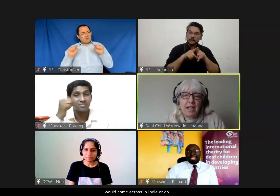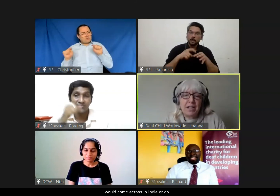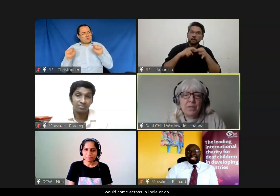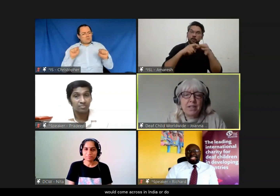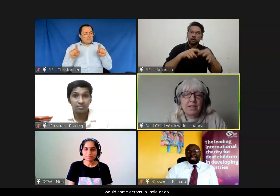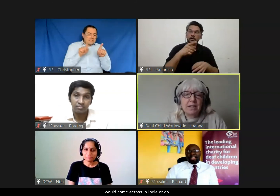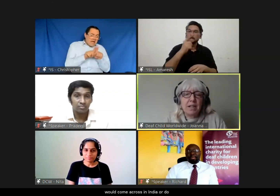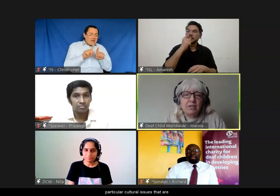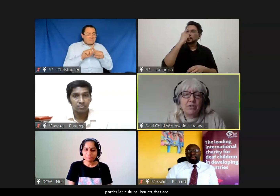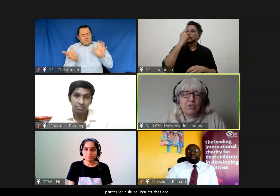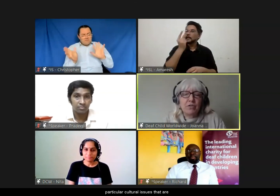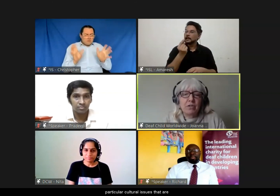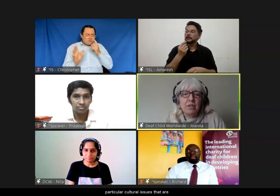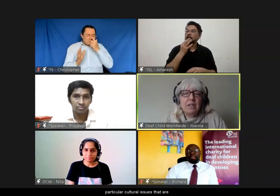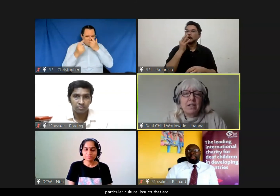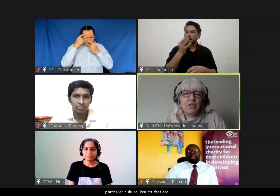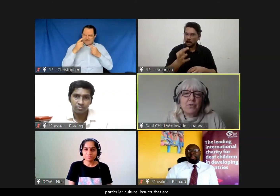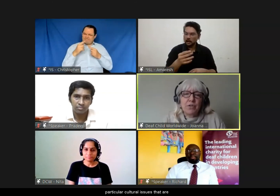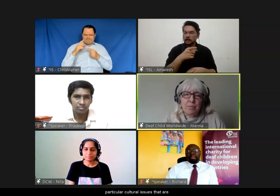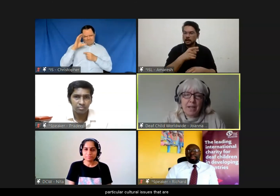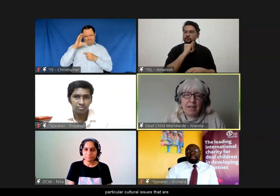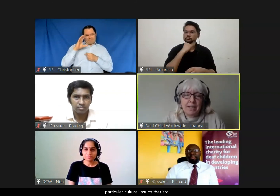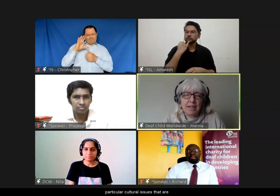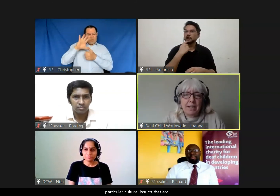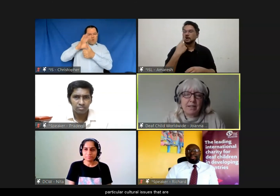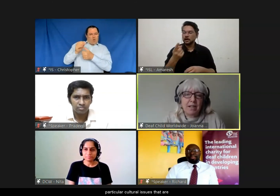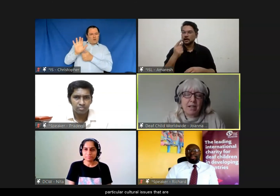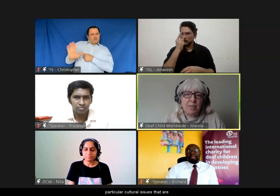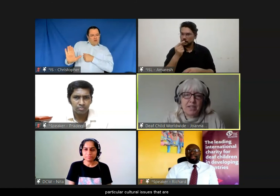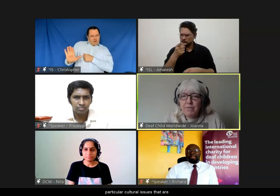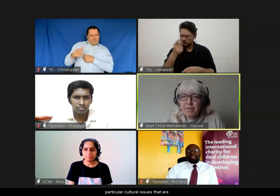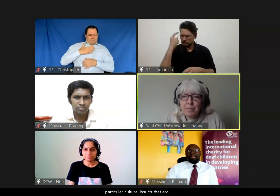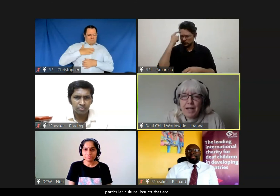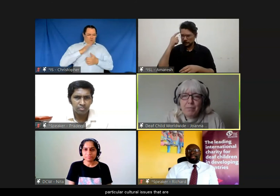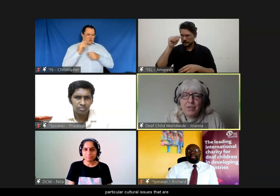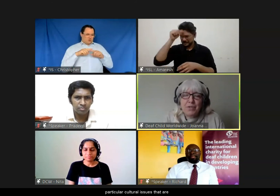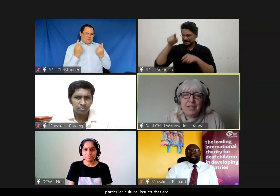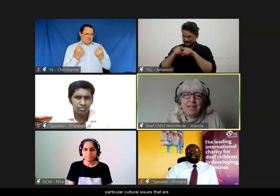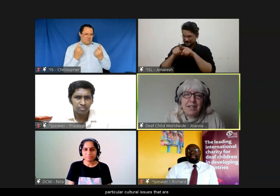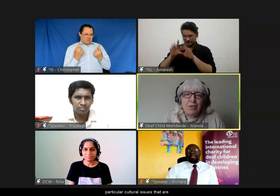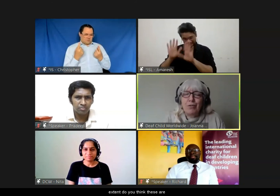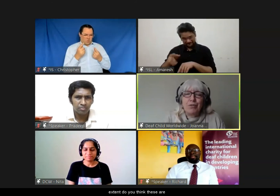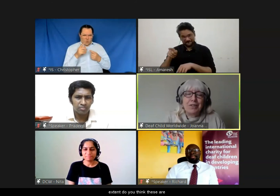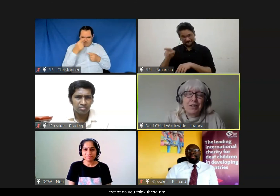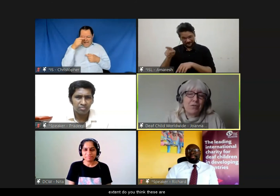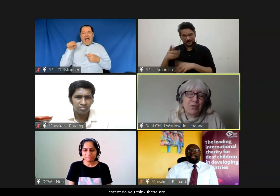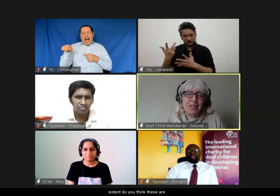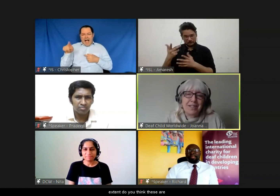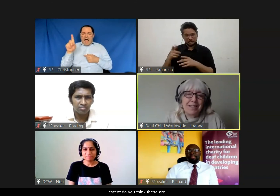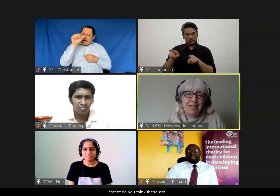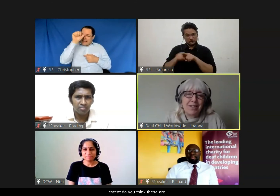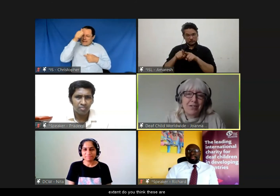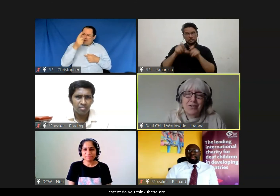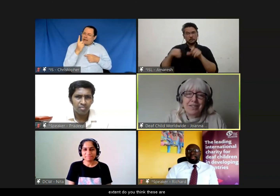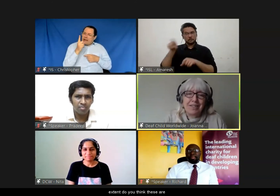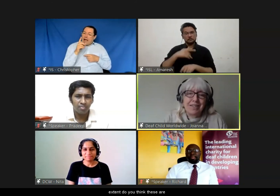there are any particular cultural issues that are specific perhaps to India, or, you know, to what